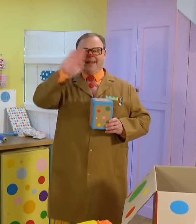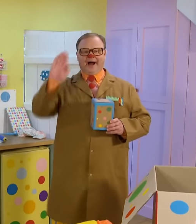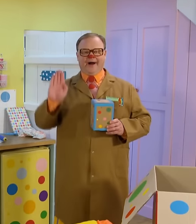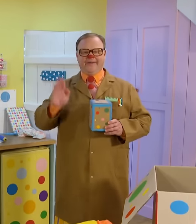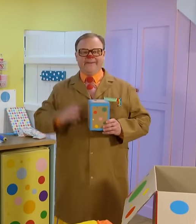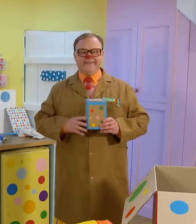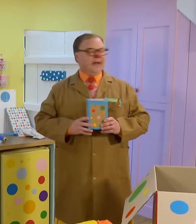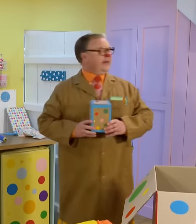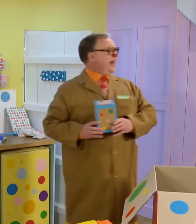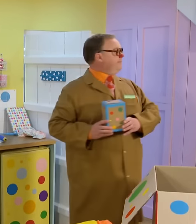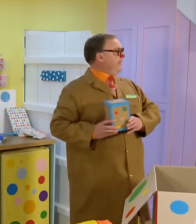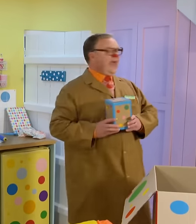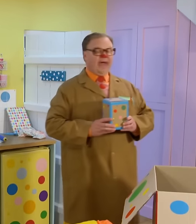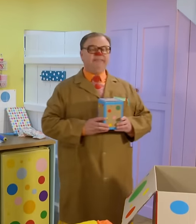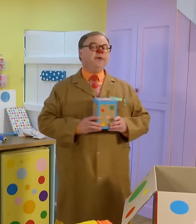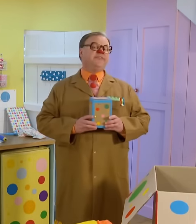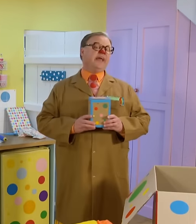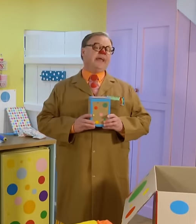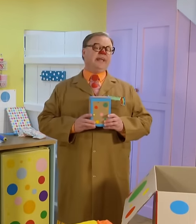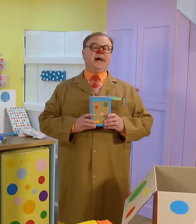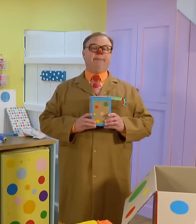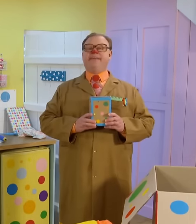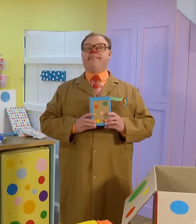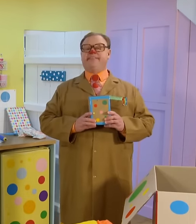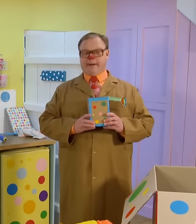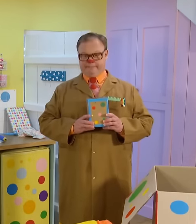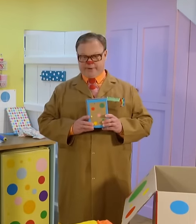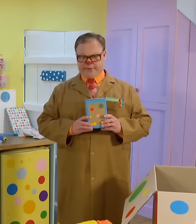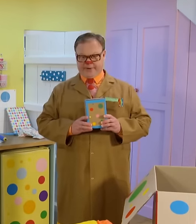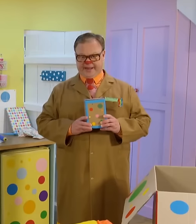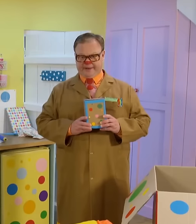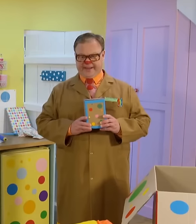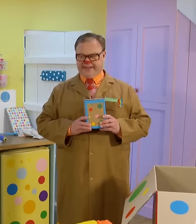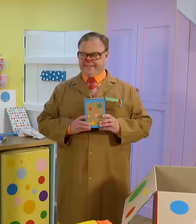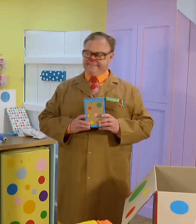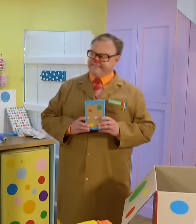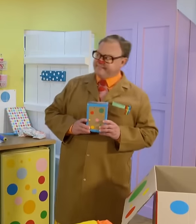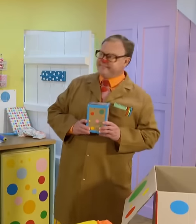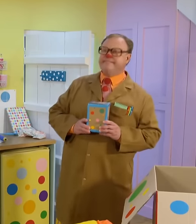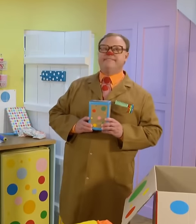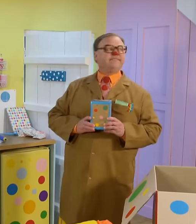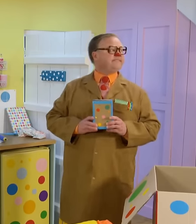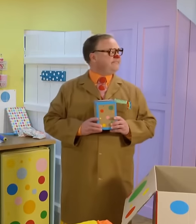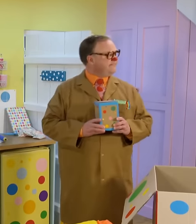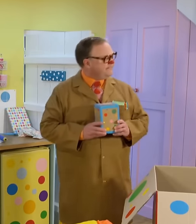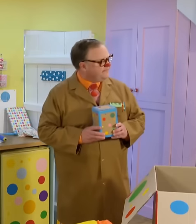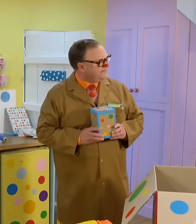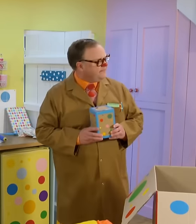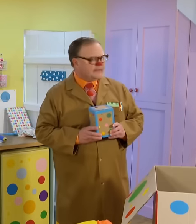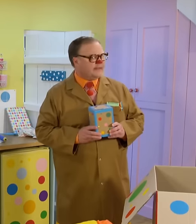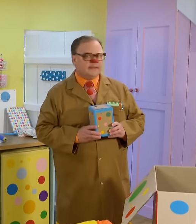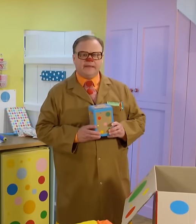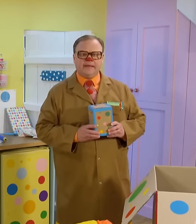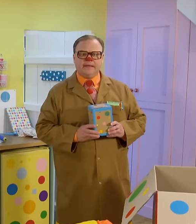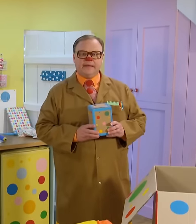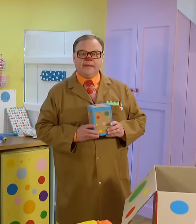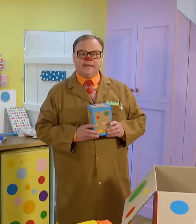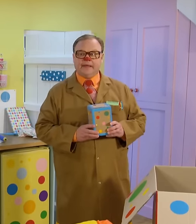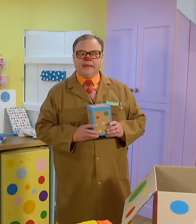hello. Have you seen Mr. Tumble anywhere? Yes. He's chasing after a very